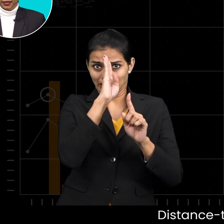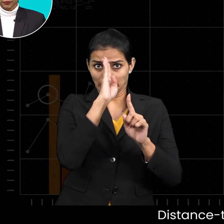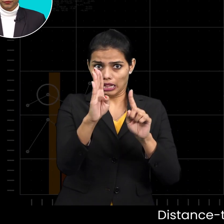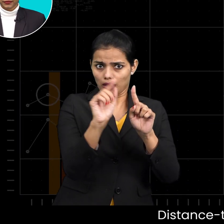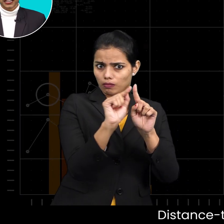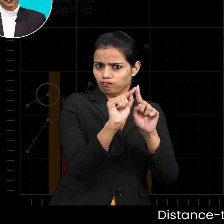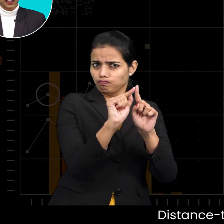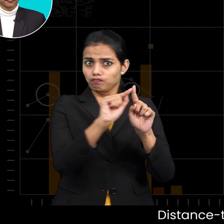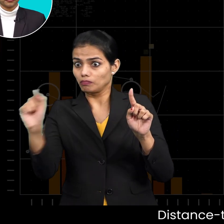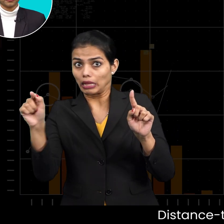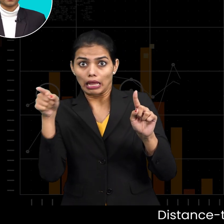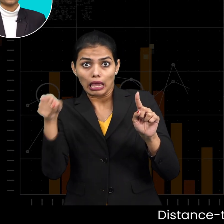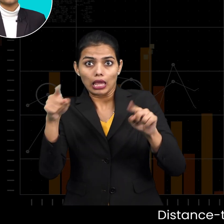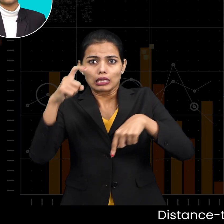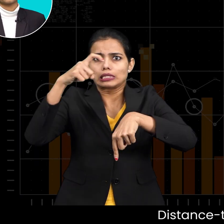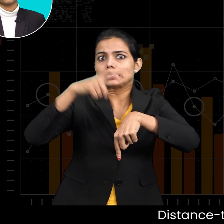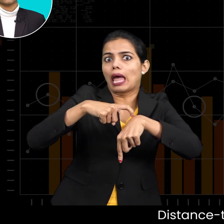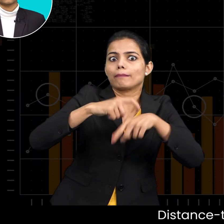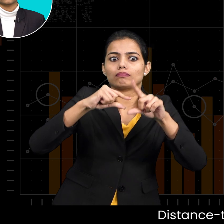distance time graph.